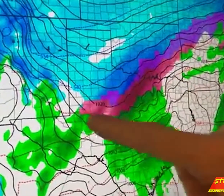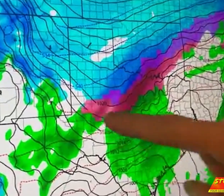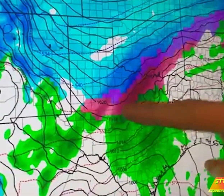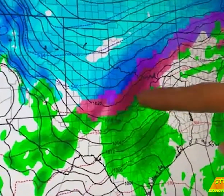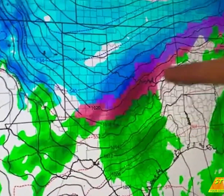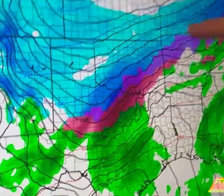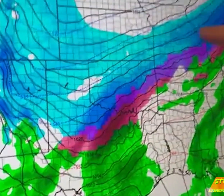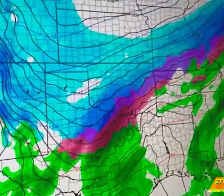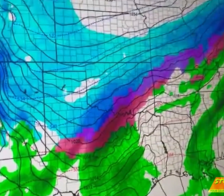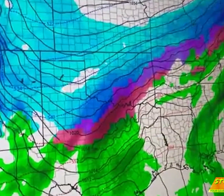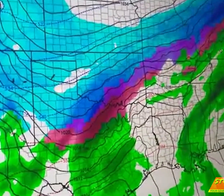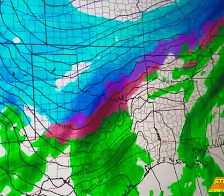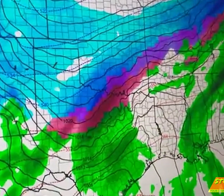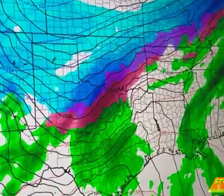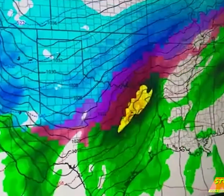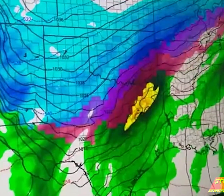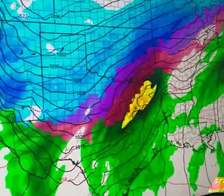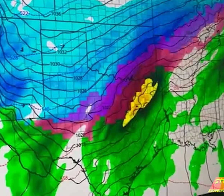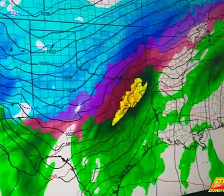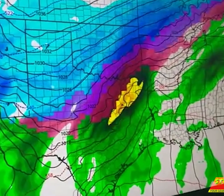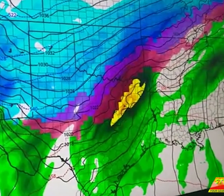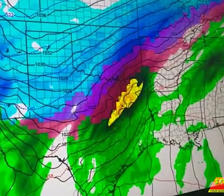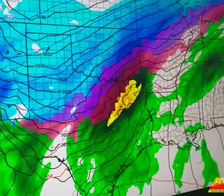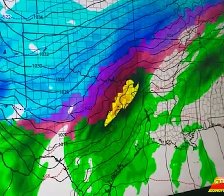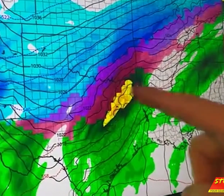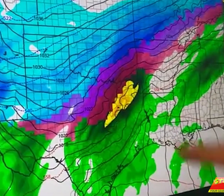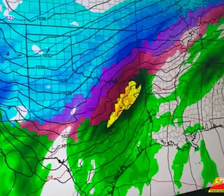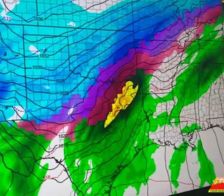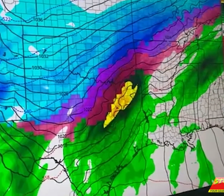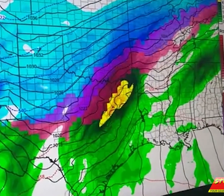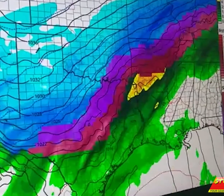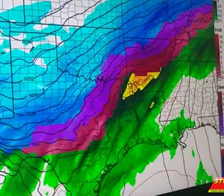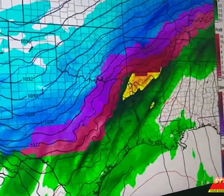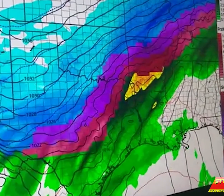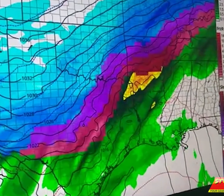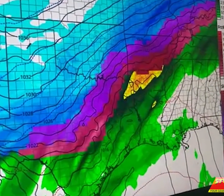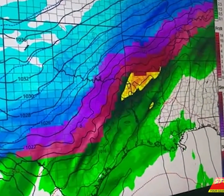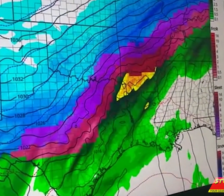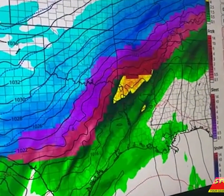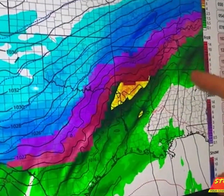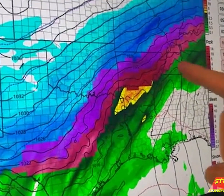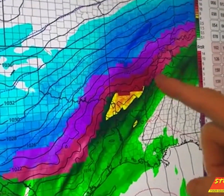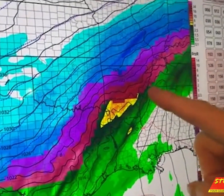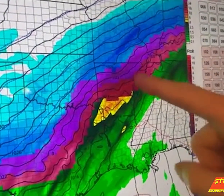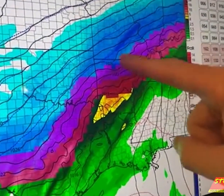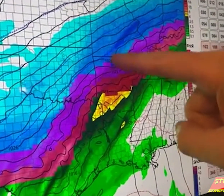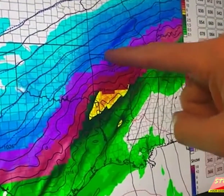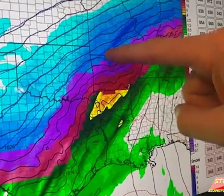to shoot everything up there. So now I'm going to step. See, look at this headed out now. But I want you to notice something. This is